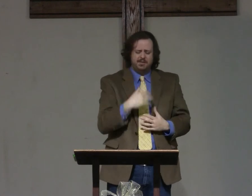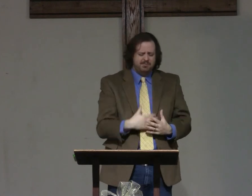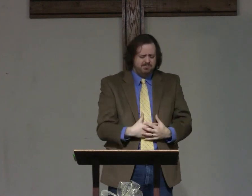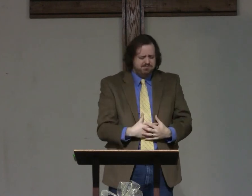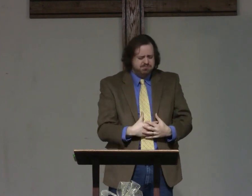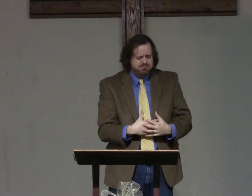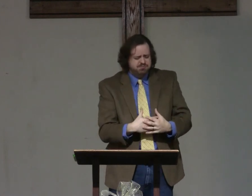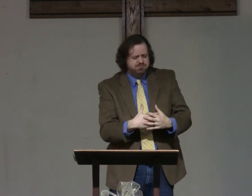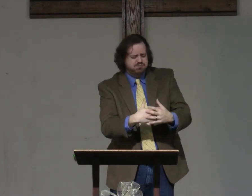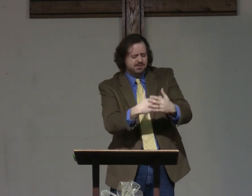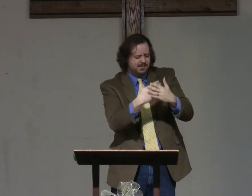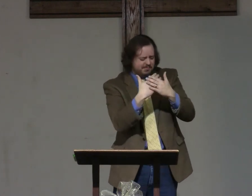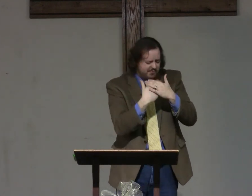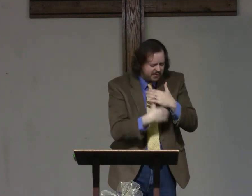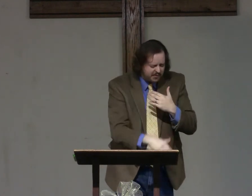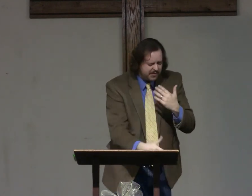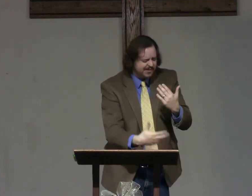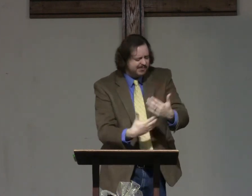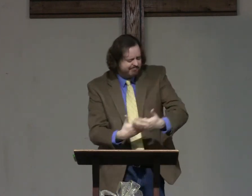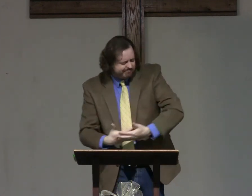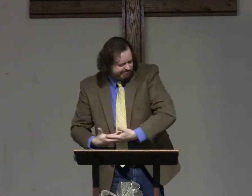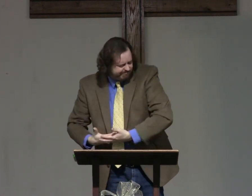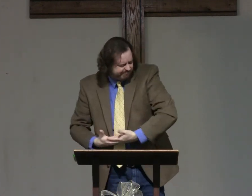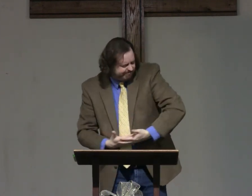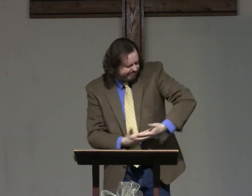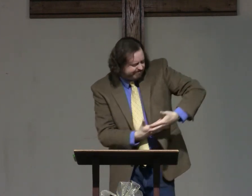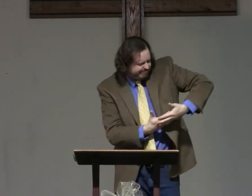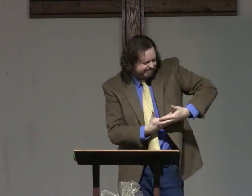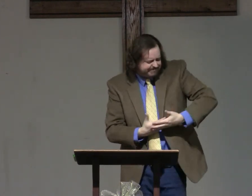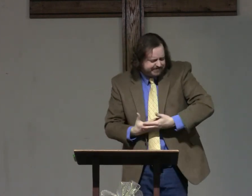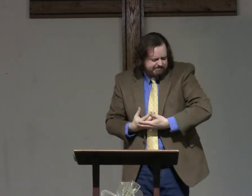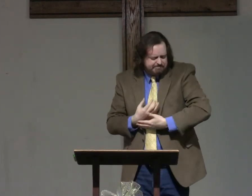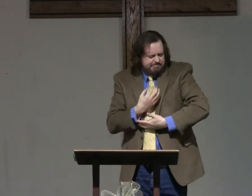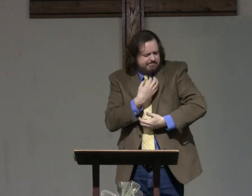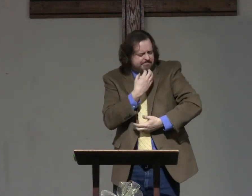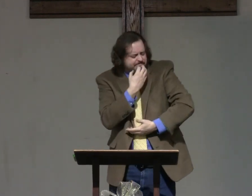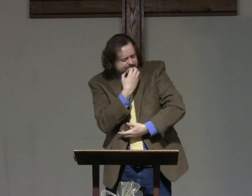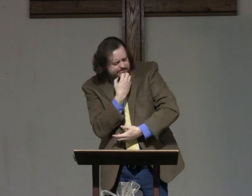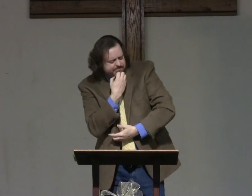and his family, the Hebrew family, he was born, the baby,